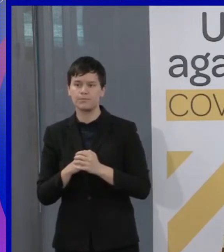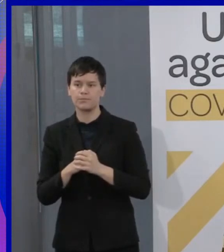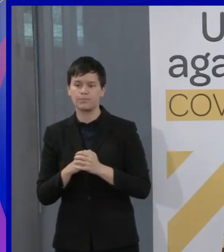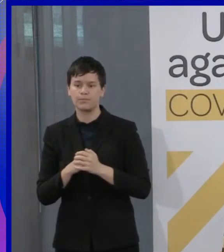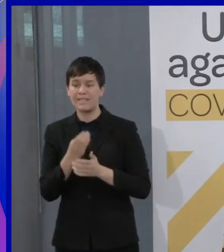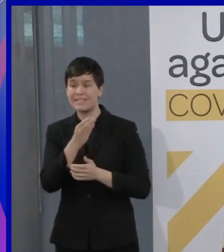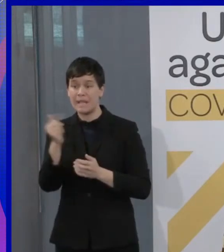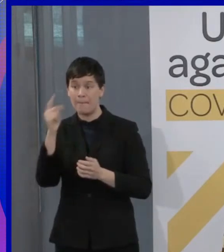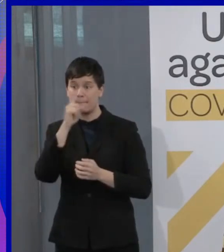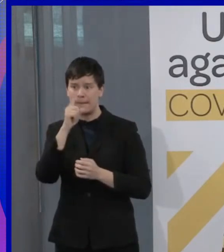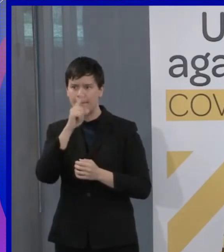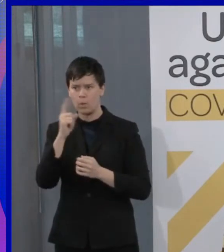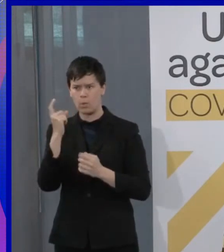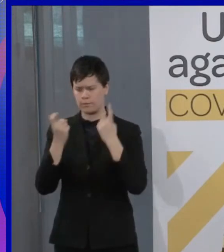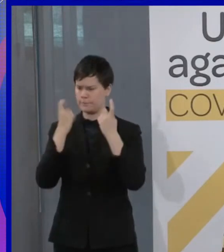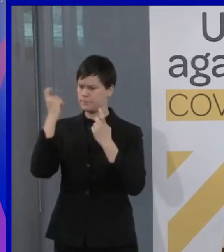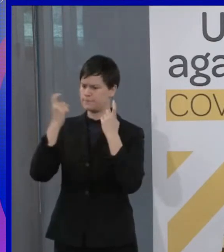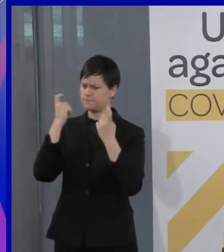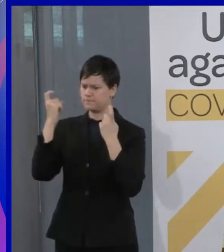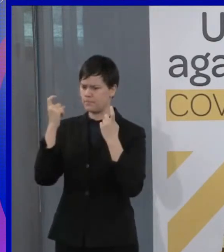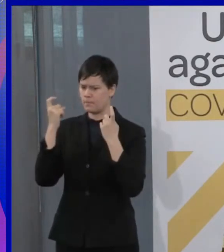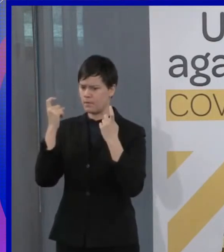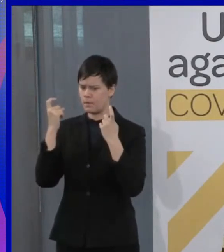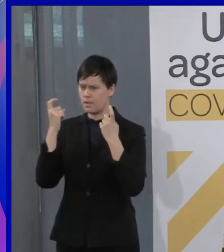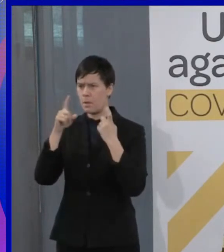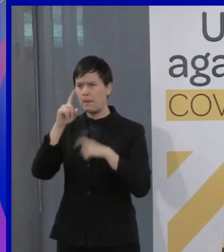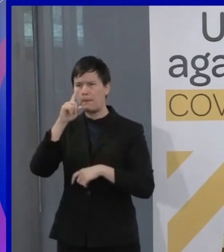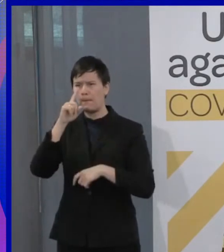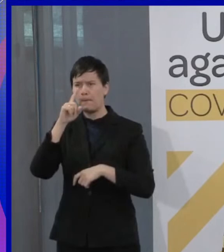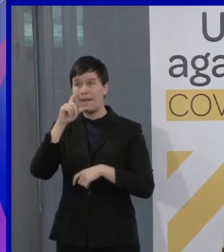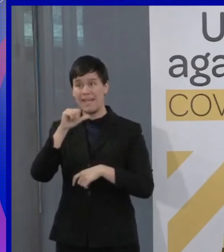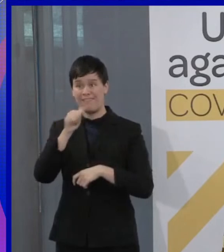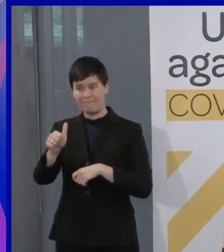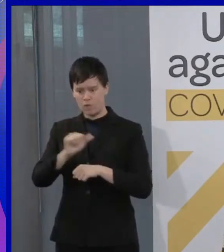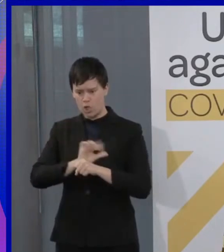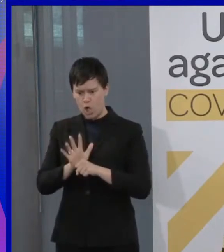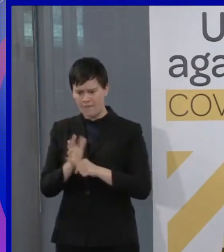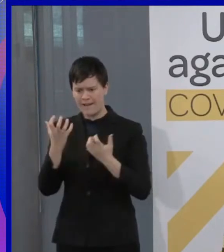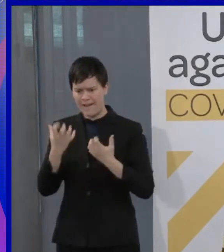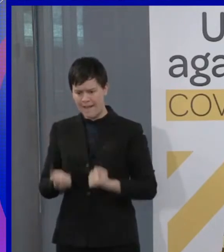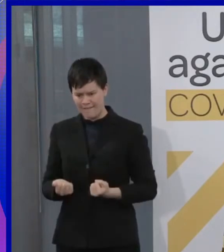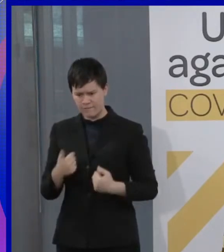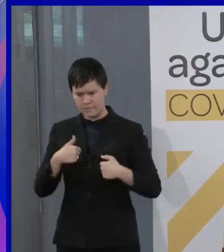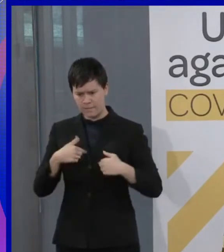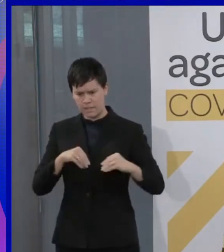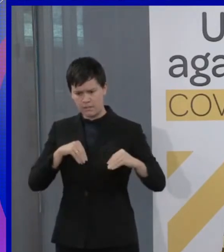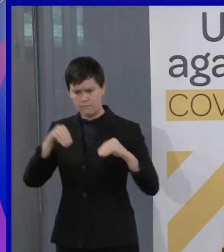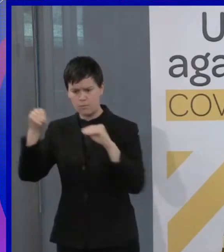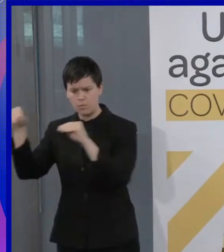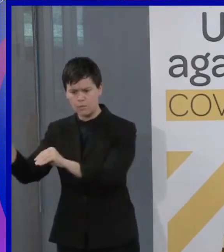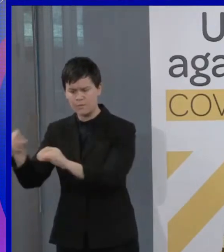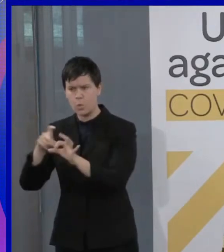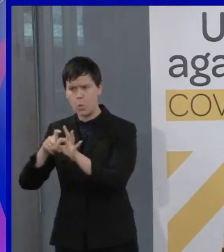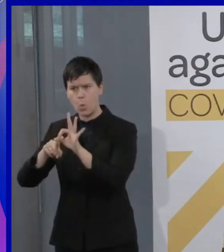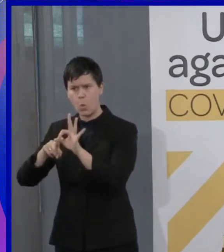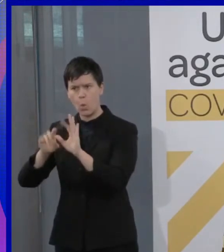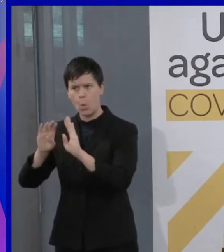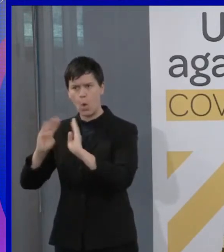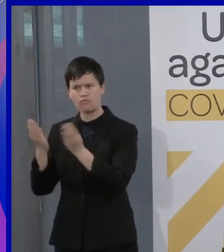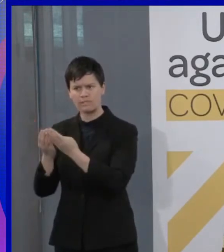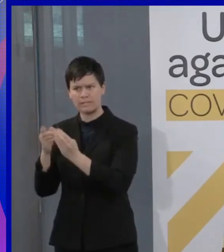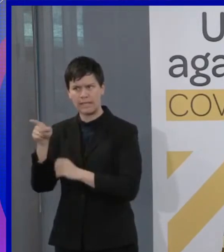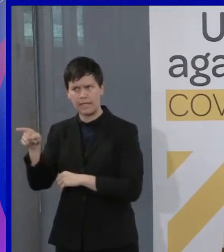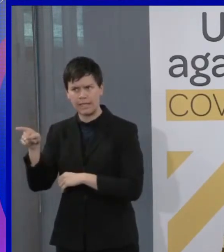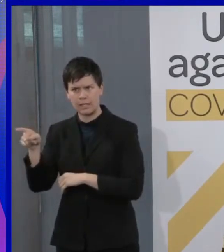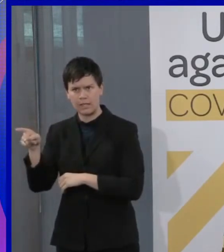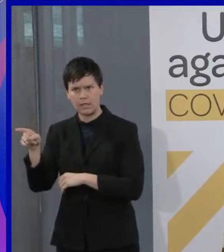wondering, when they go into quarantine, can you tell us who exactly will be going into quarantine? Because it seems from the data you've provided today that there's about 2.4